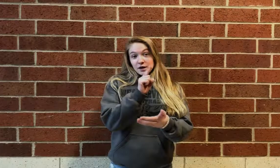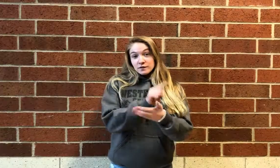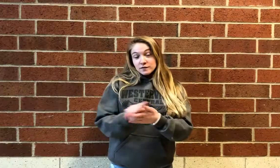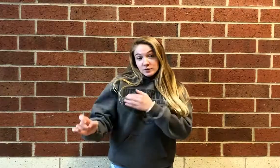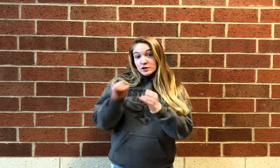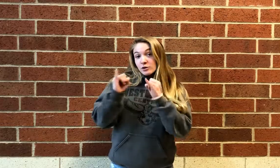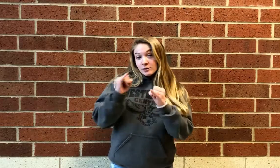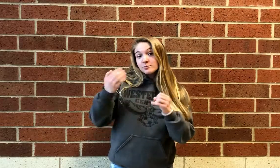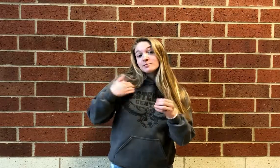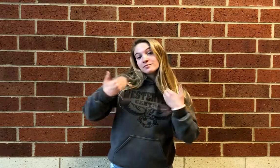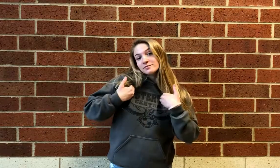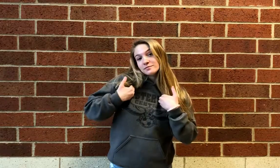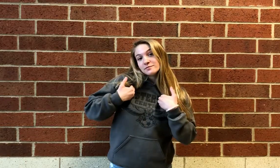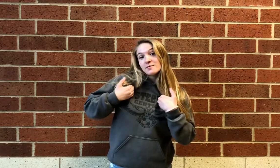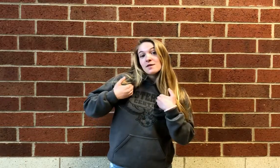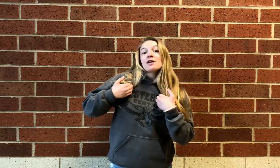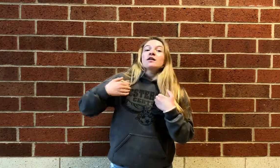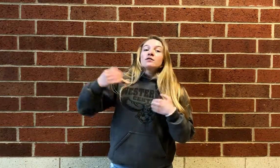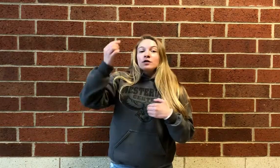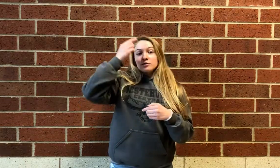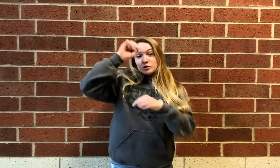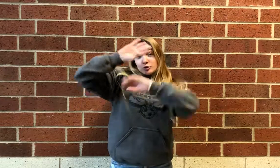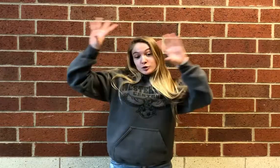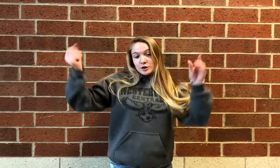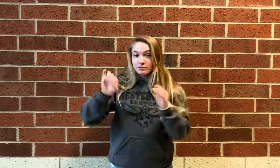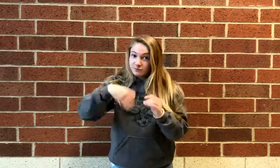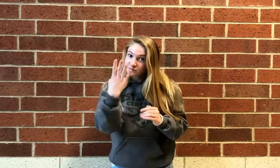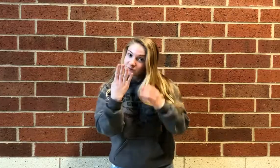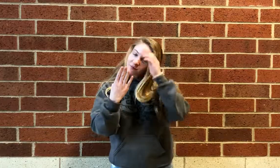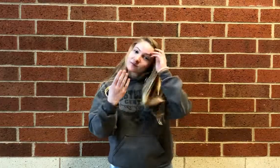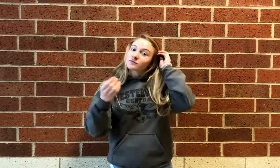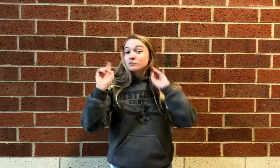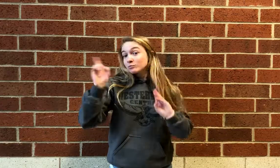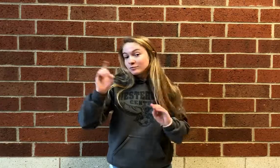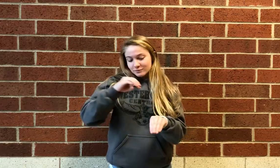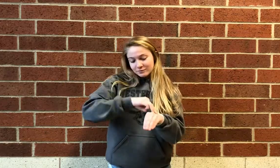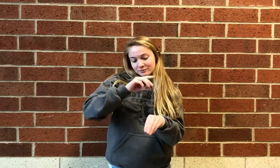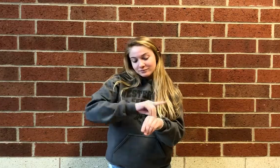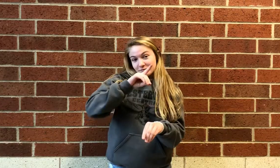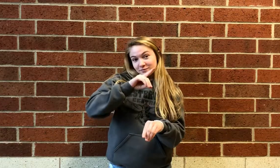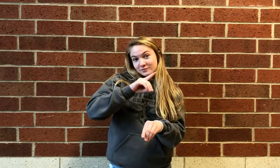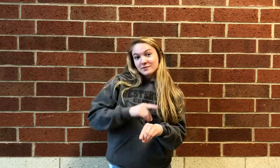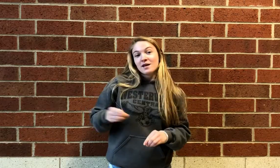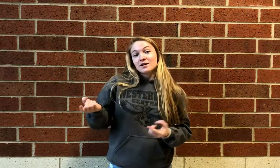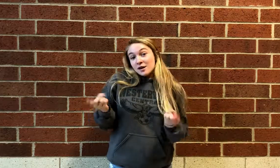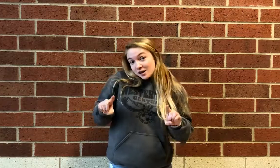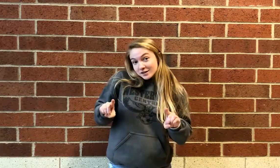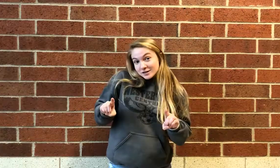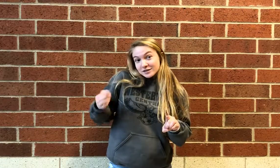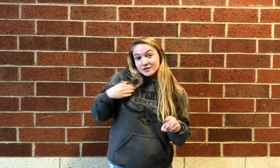A few weeks ago, I had an interview for my dream job at McDonald's. And you'll never guess